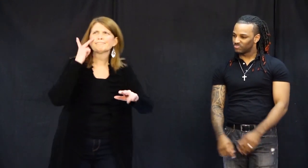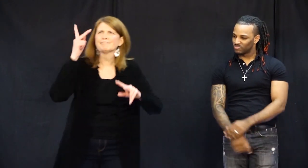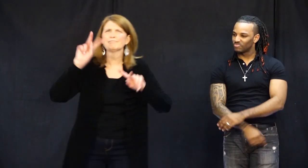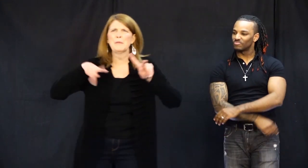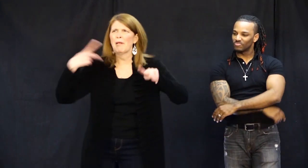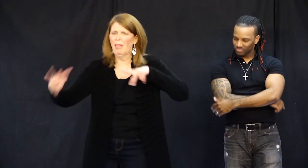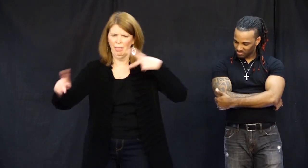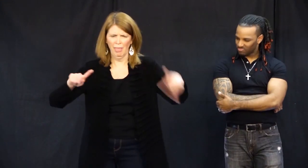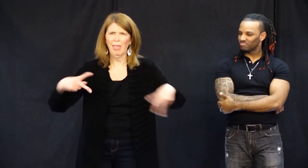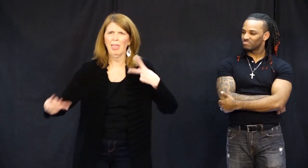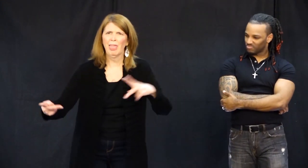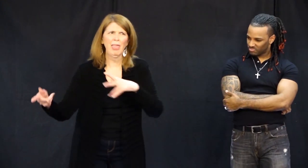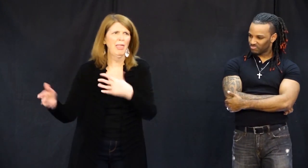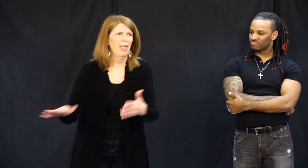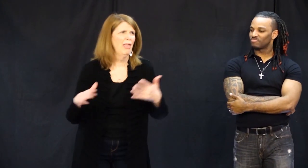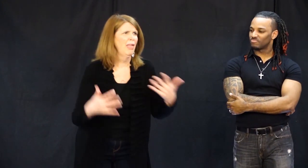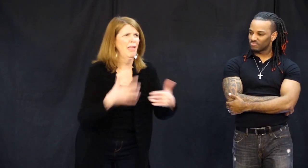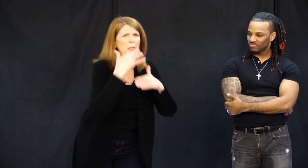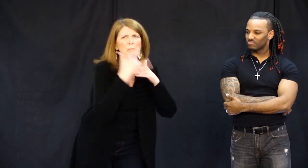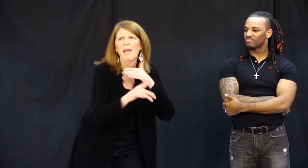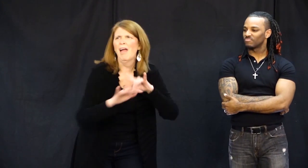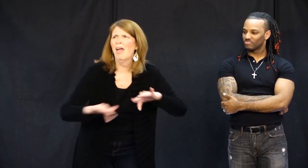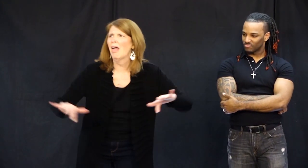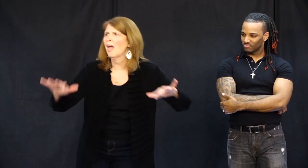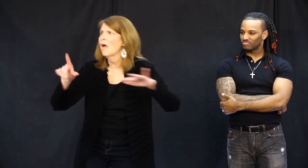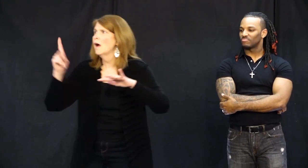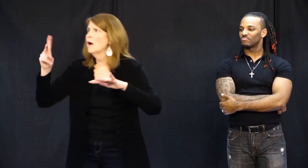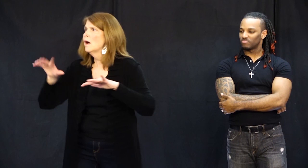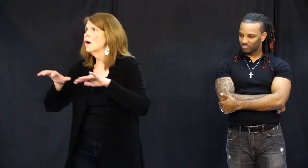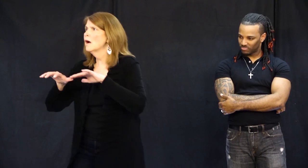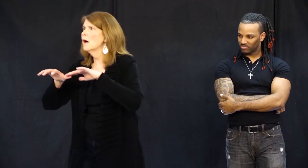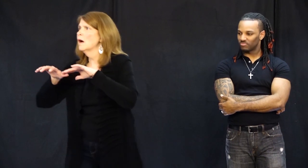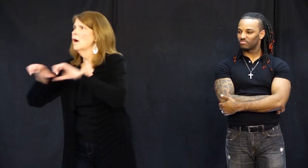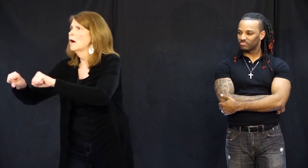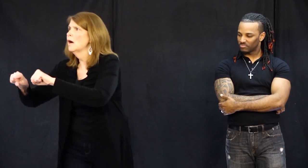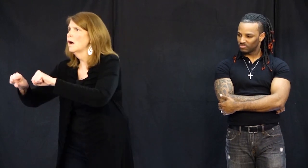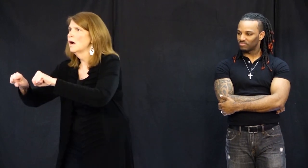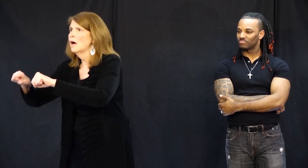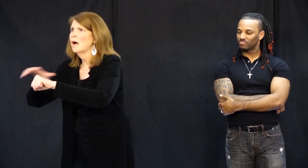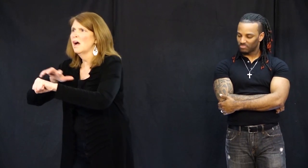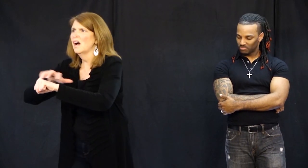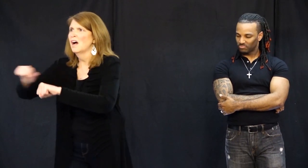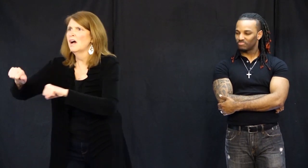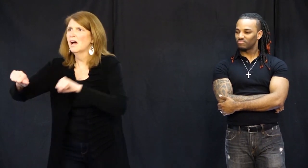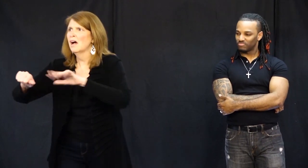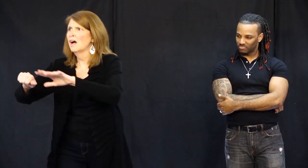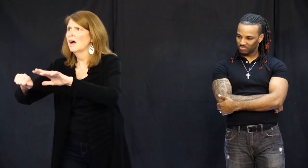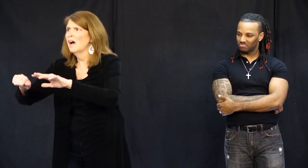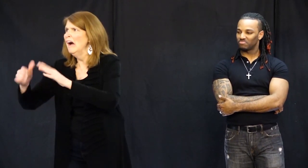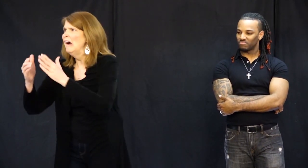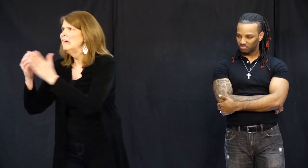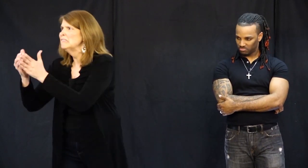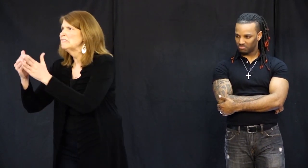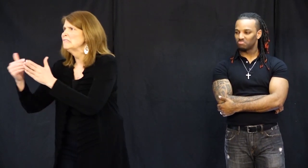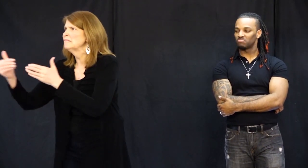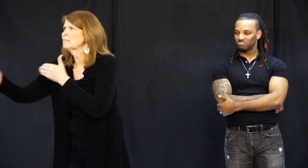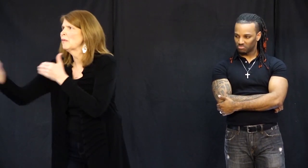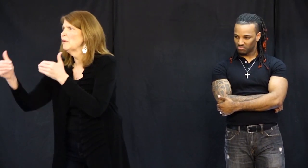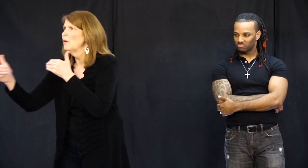spray. And goes the cannon, we're abandoning Kips Bay. And there's another shipping, we just lost Southern tipping. We gotta run to Harlem quick,